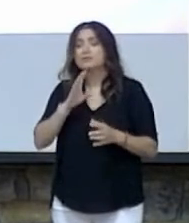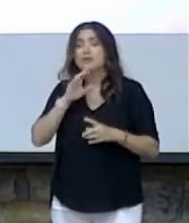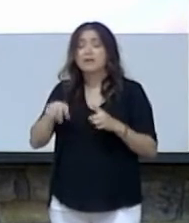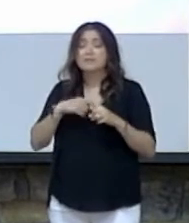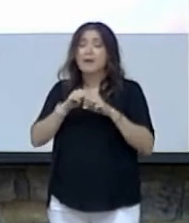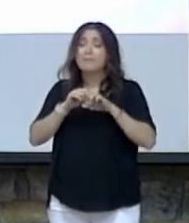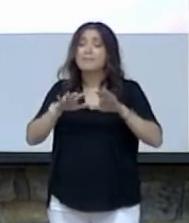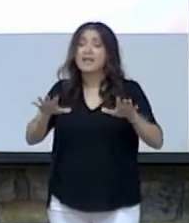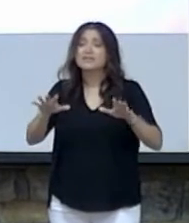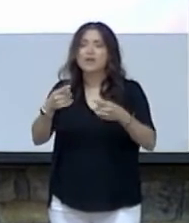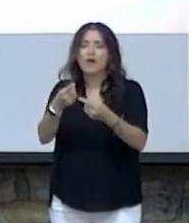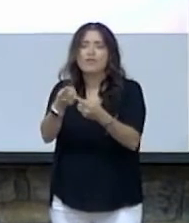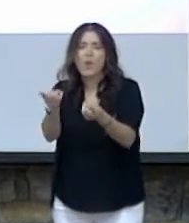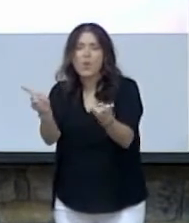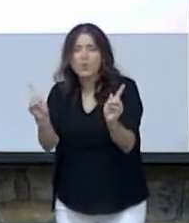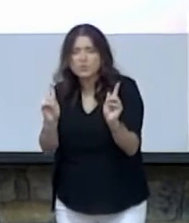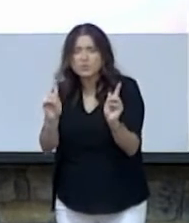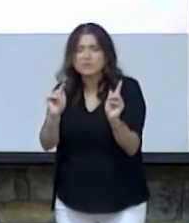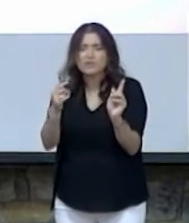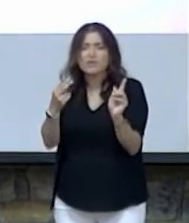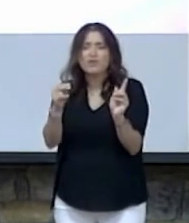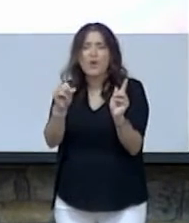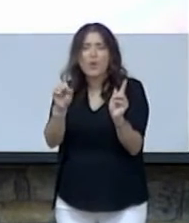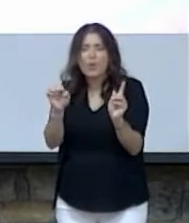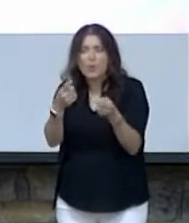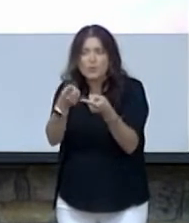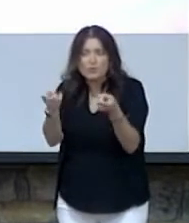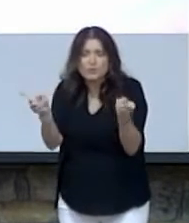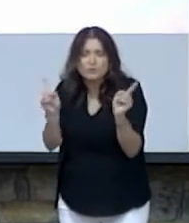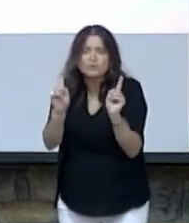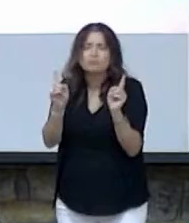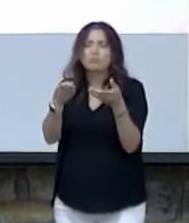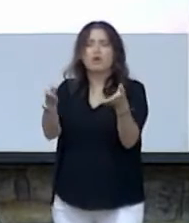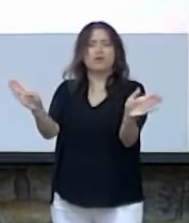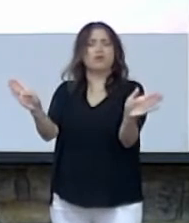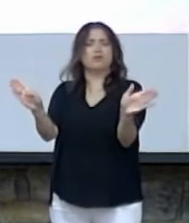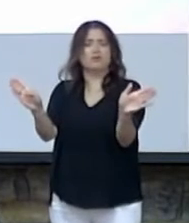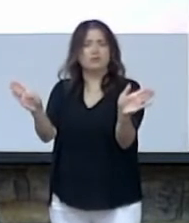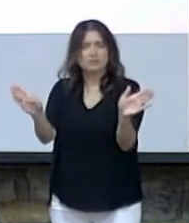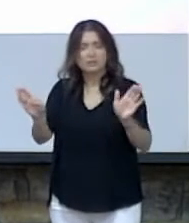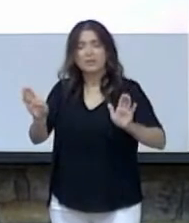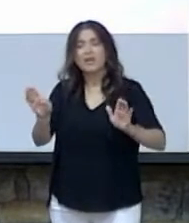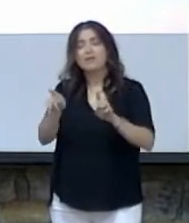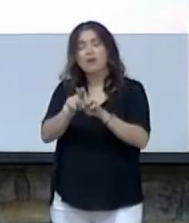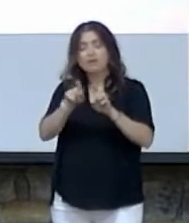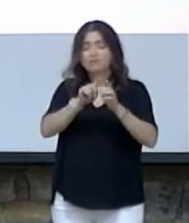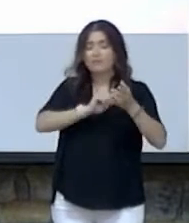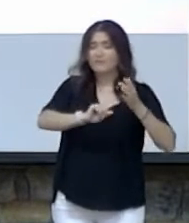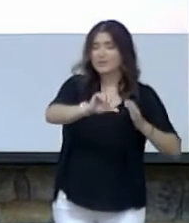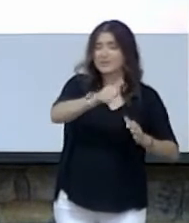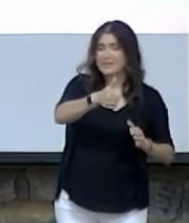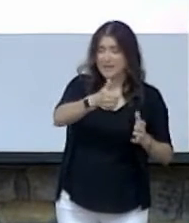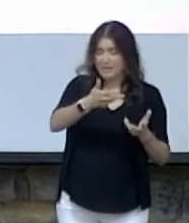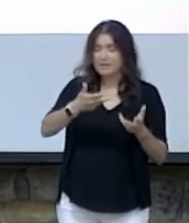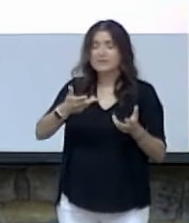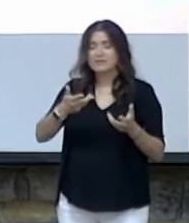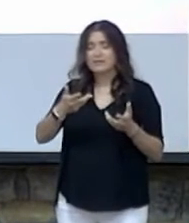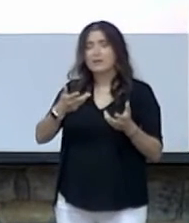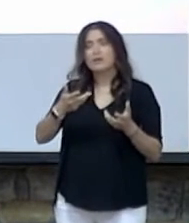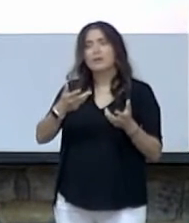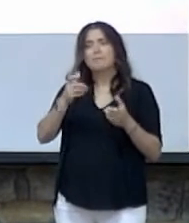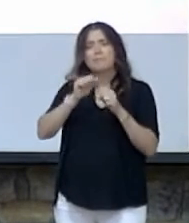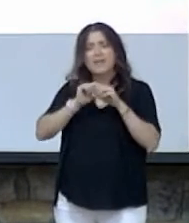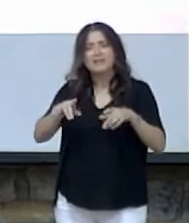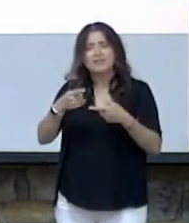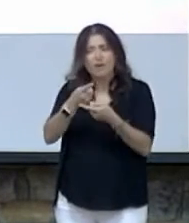blessed are those. And he speaks in kind of this broad nature. And even in verse 10, blessed are those who are persecuted. But notice what